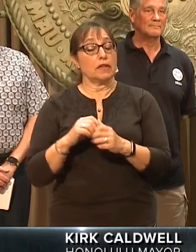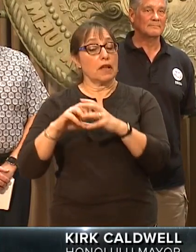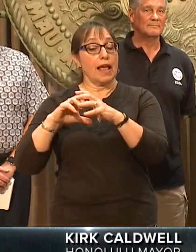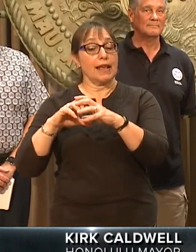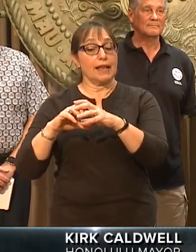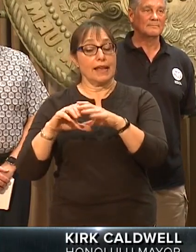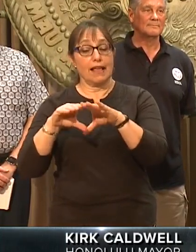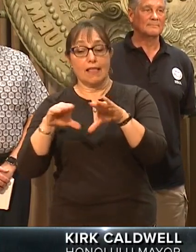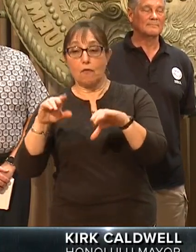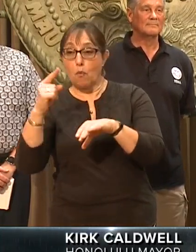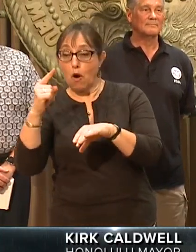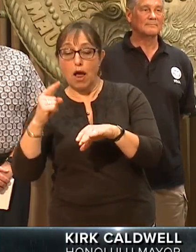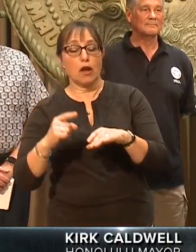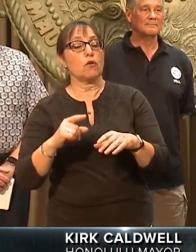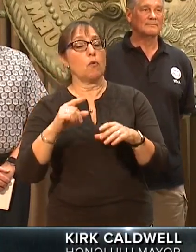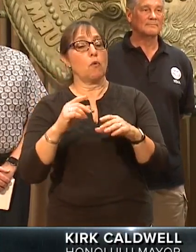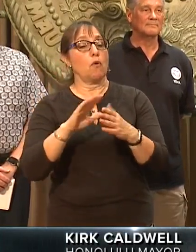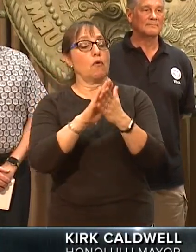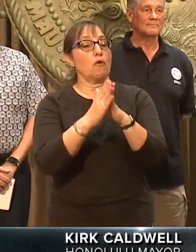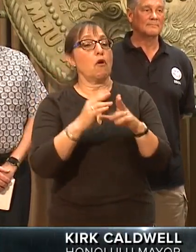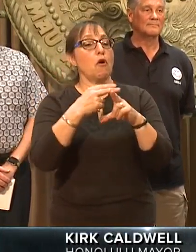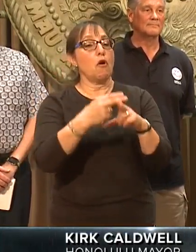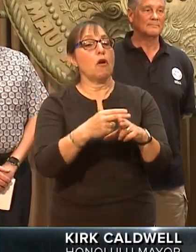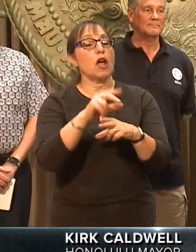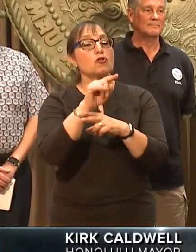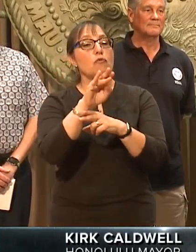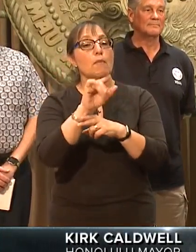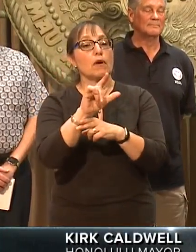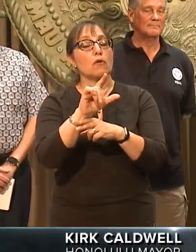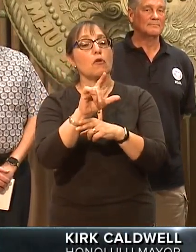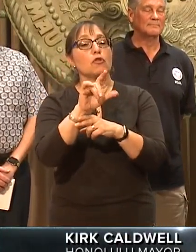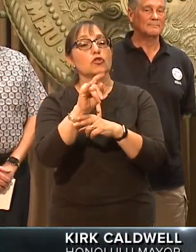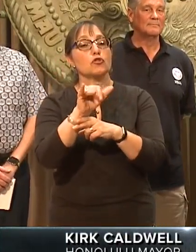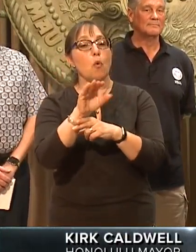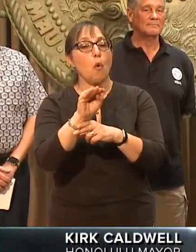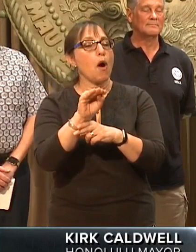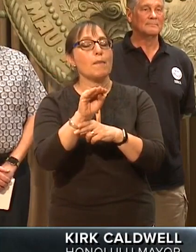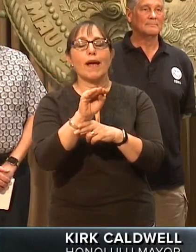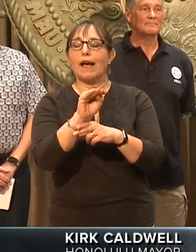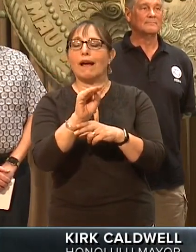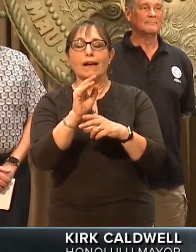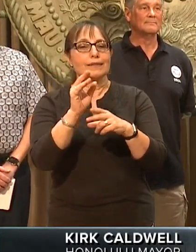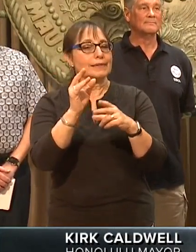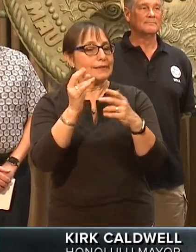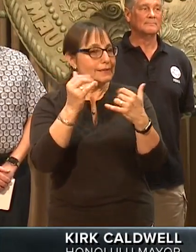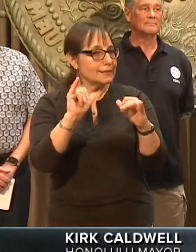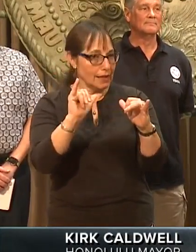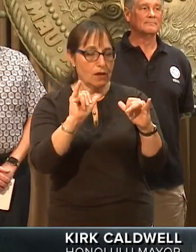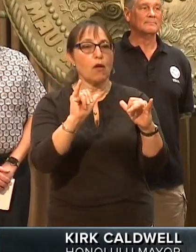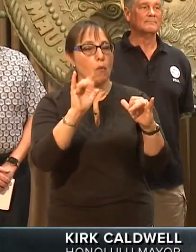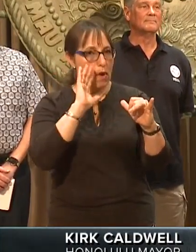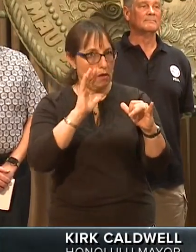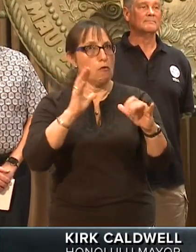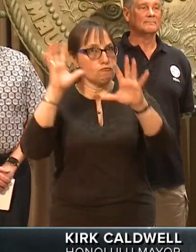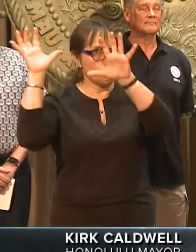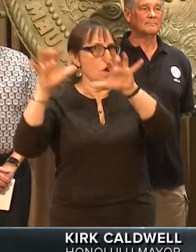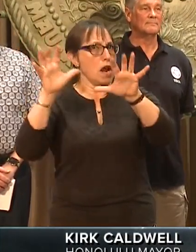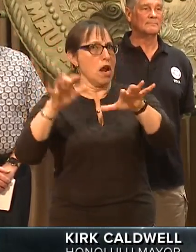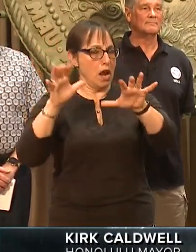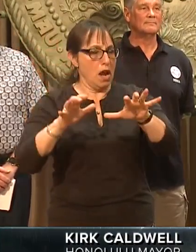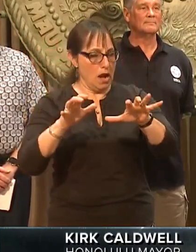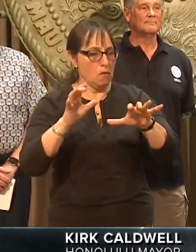or a tropical storm, the projection is a lot of rain. And whether it comes close to Oahu or not, as has been mentioned, the track